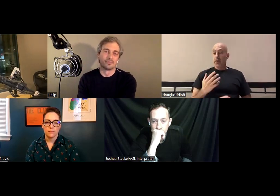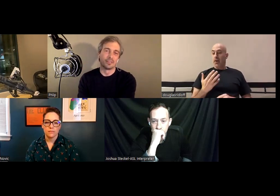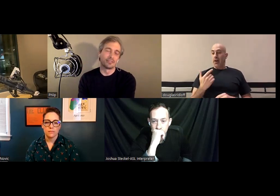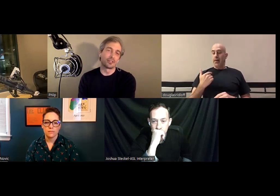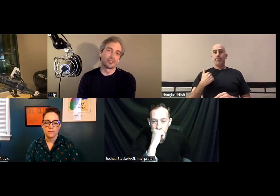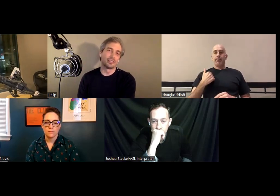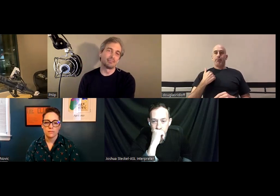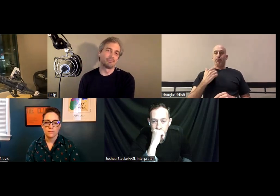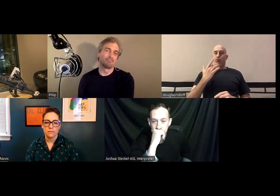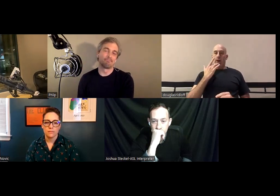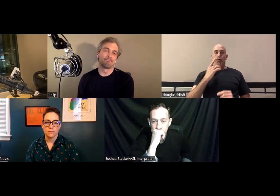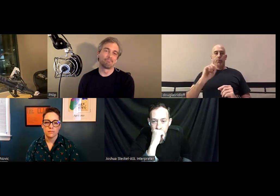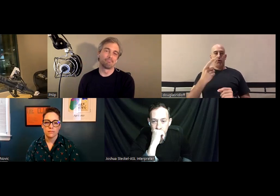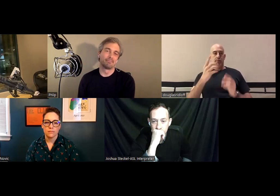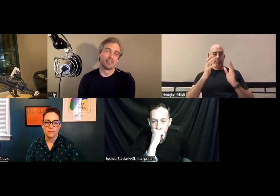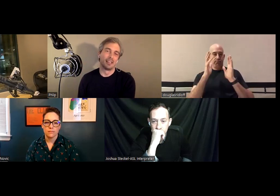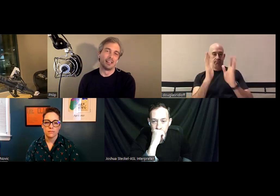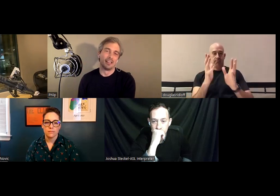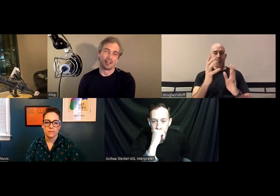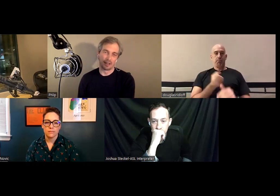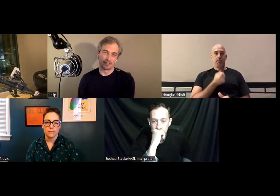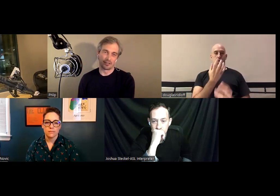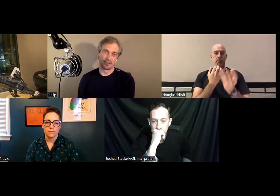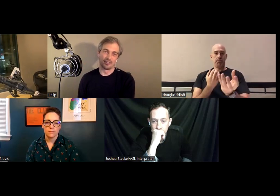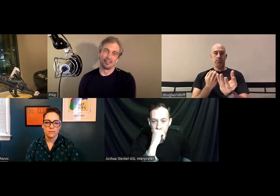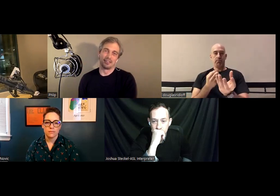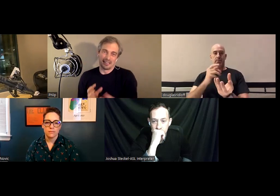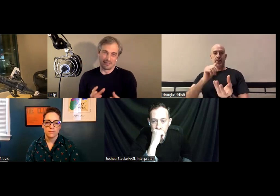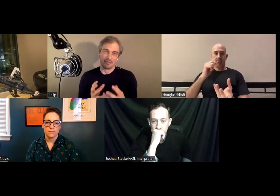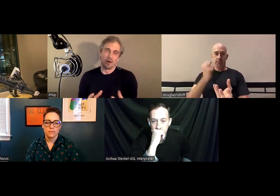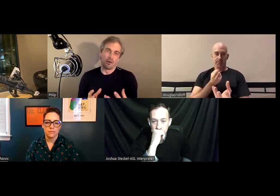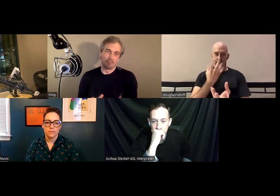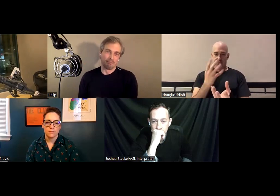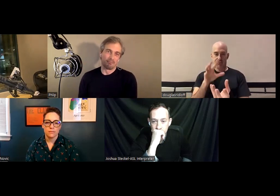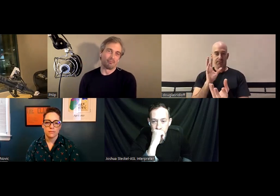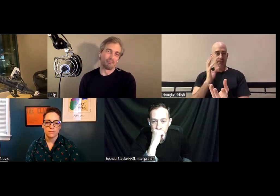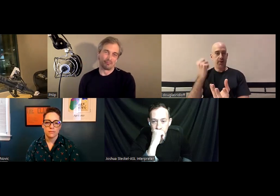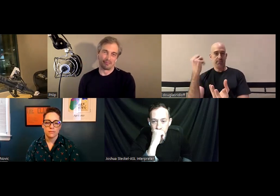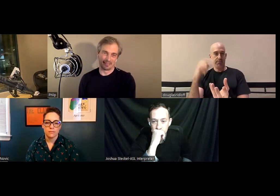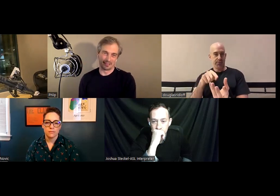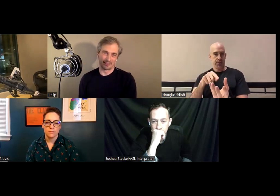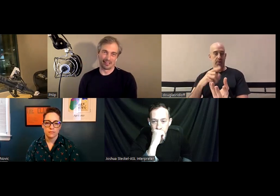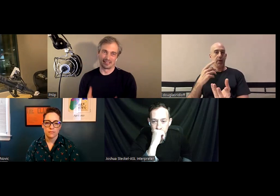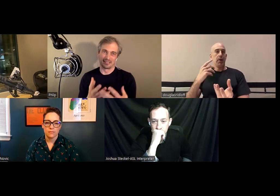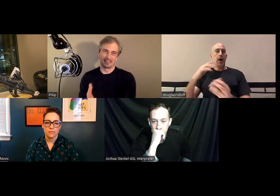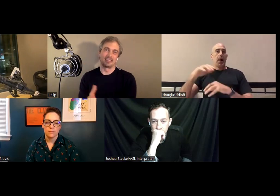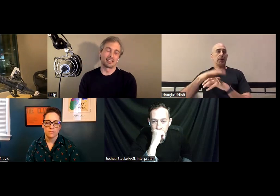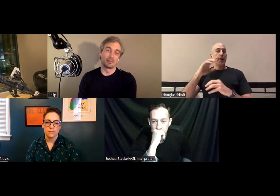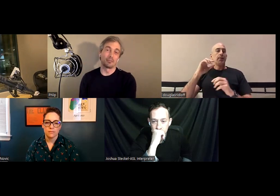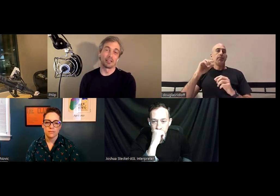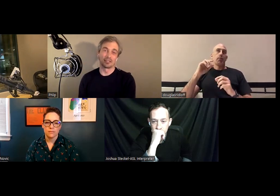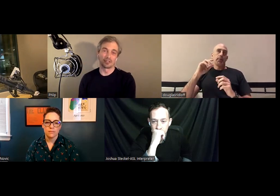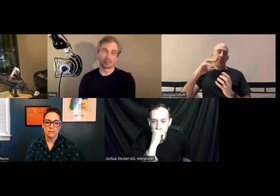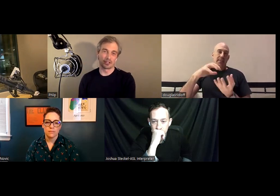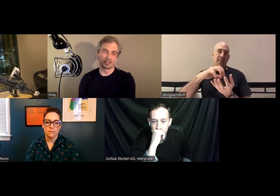Yeah. Well, first of all, I'd rather just leave the poem there as